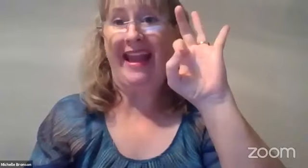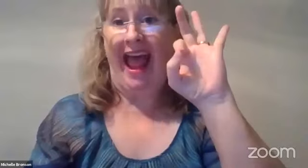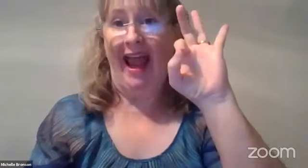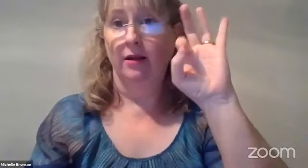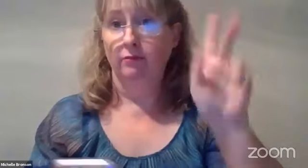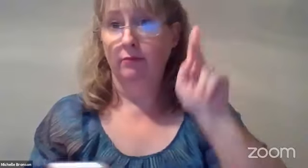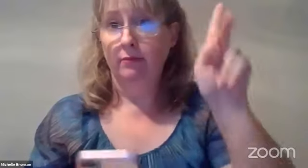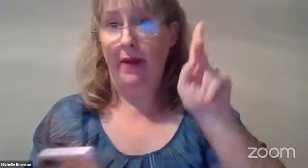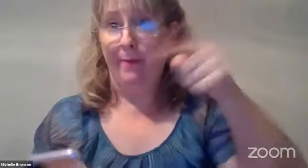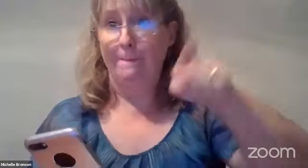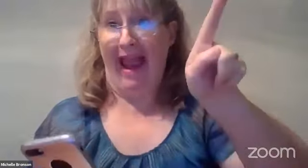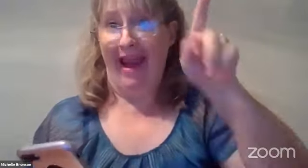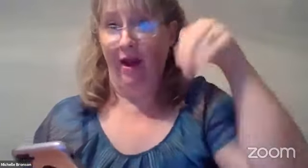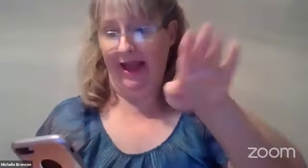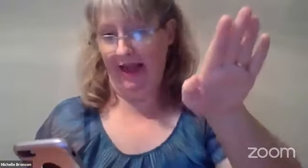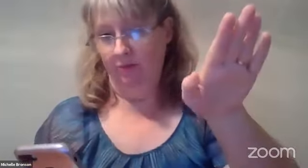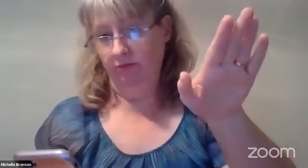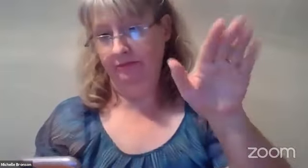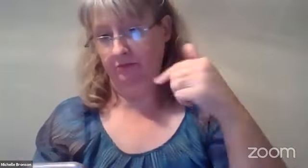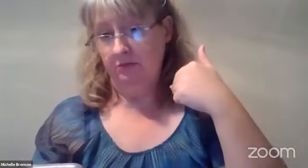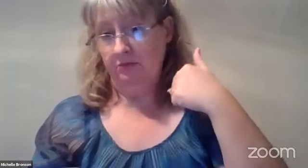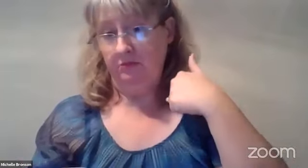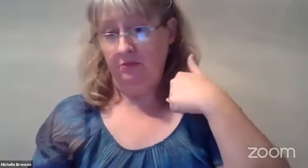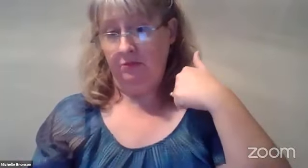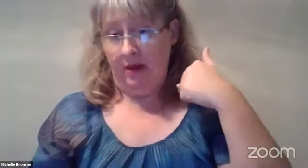We had 549 paid attendees,